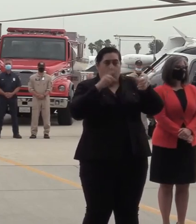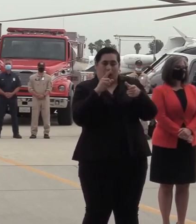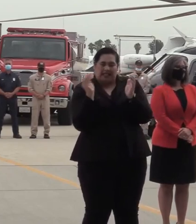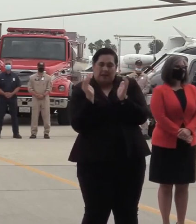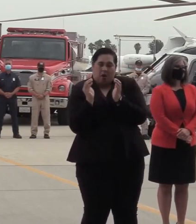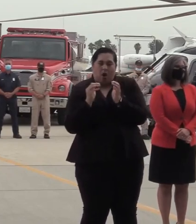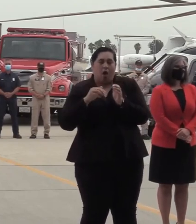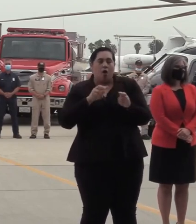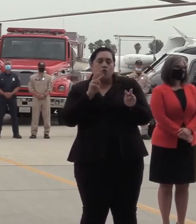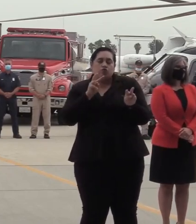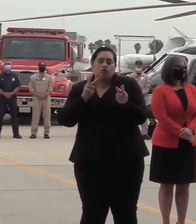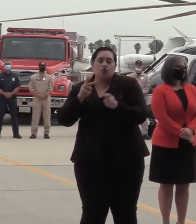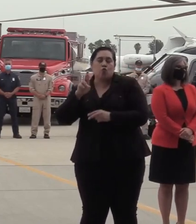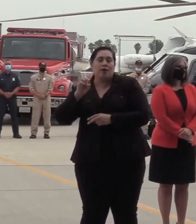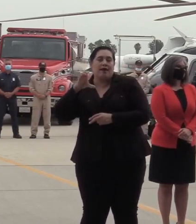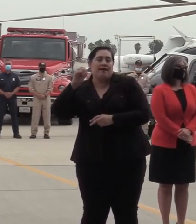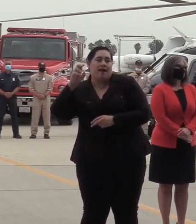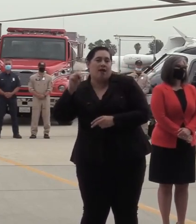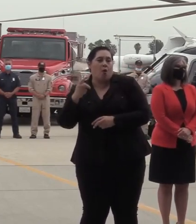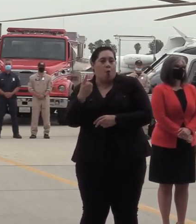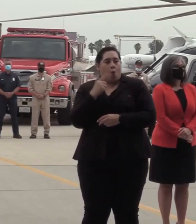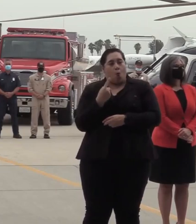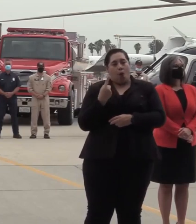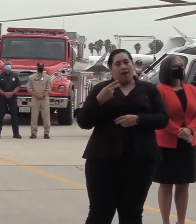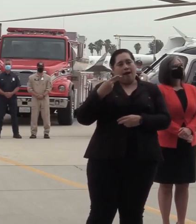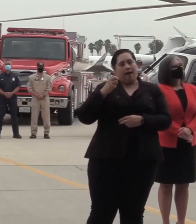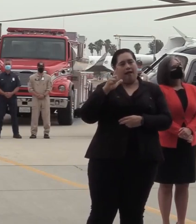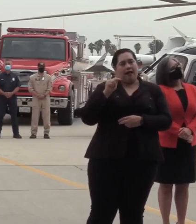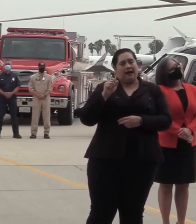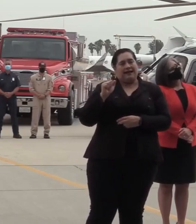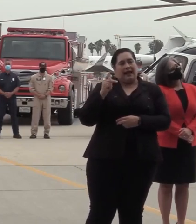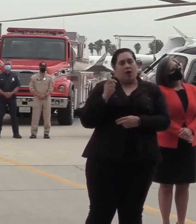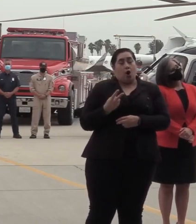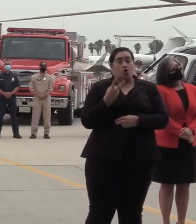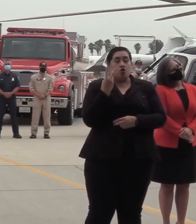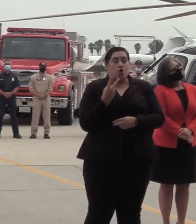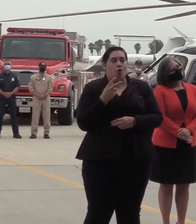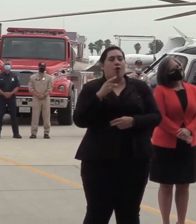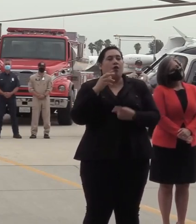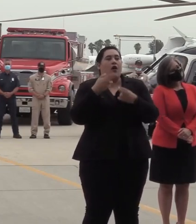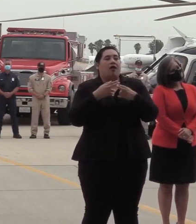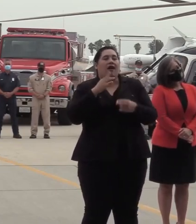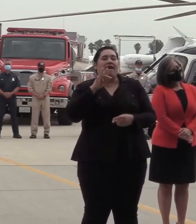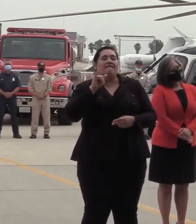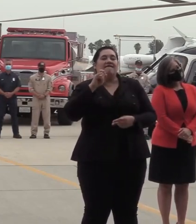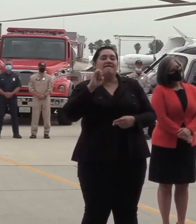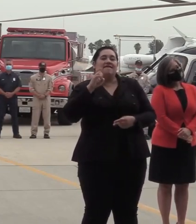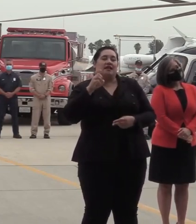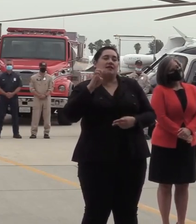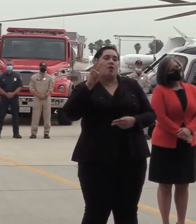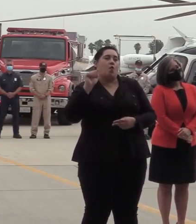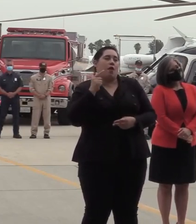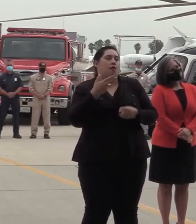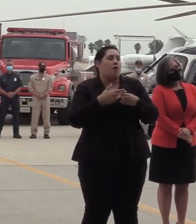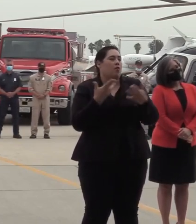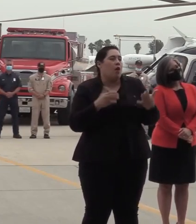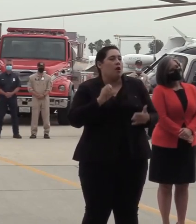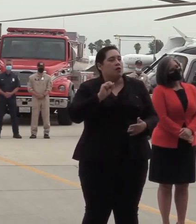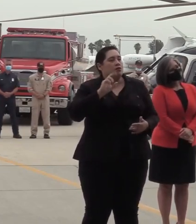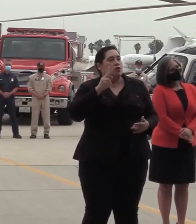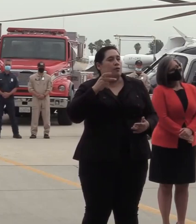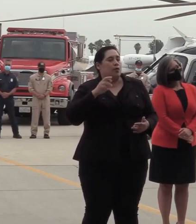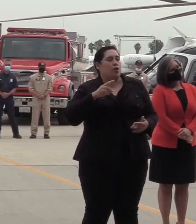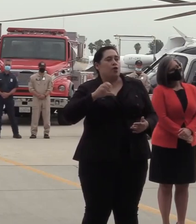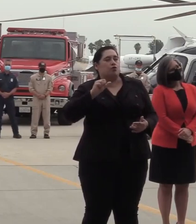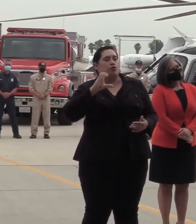1 helitanker, and 2 fixed wing tankers, also known as super scoopers. The super scoopers are leased by LA County